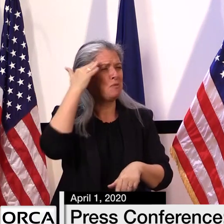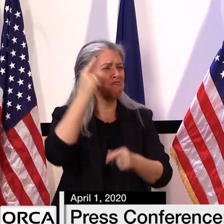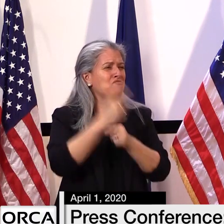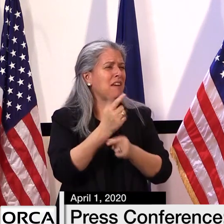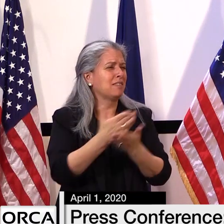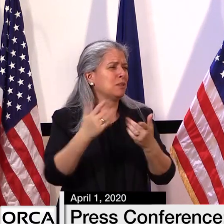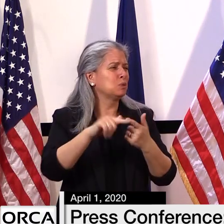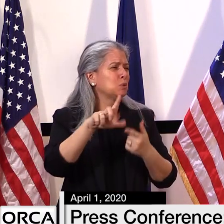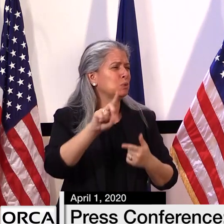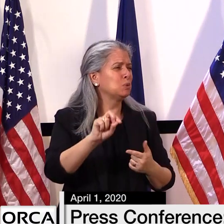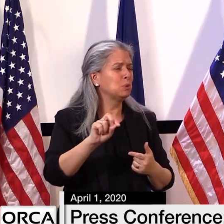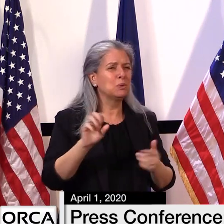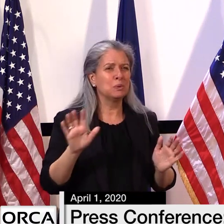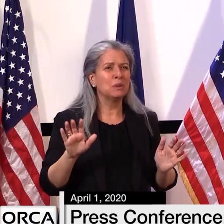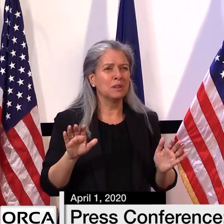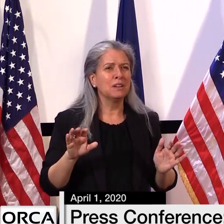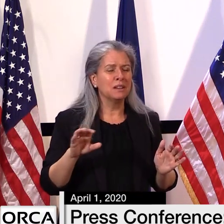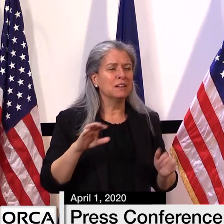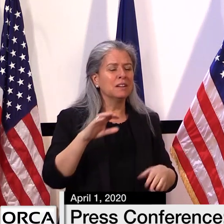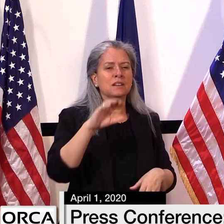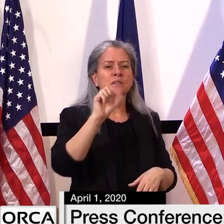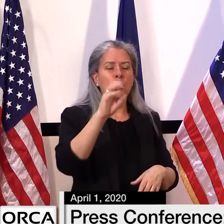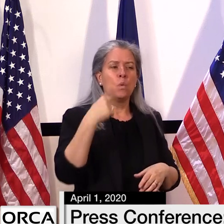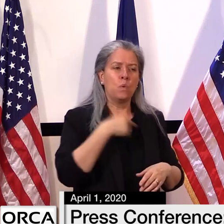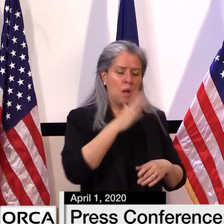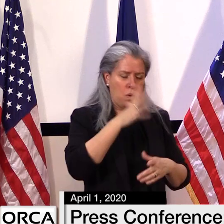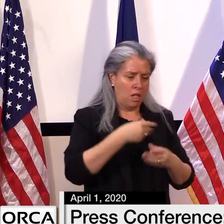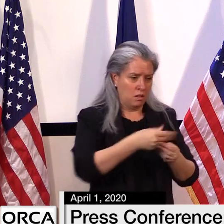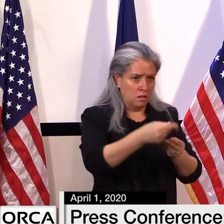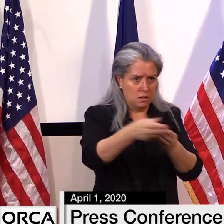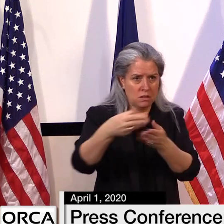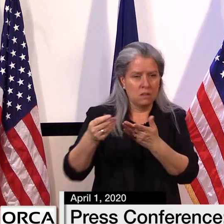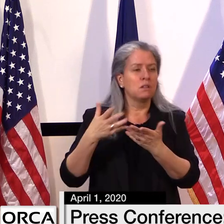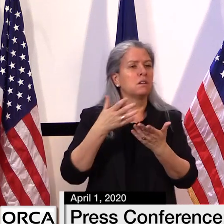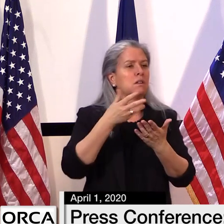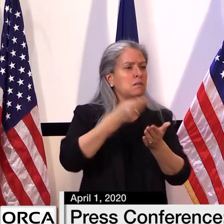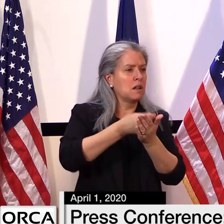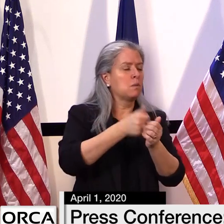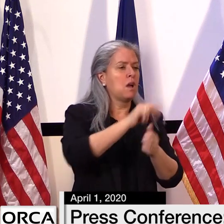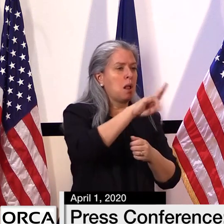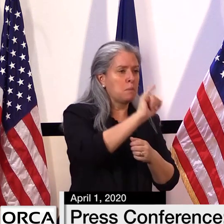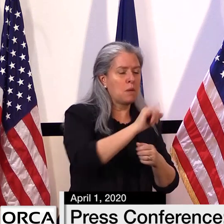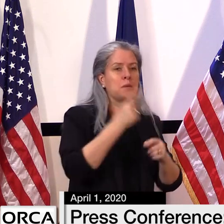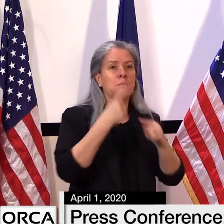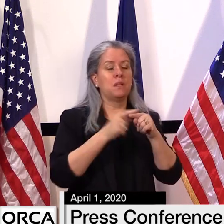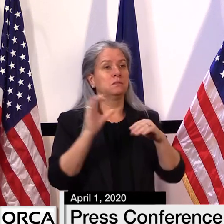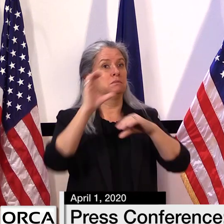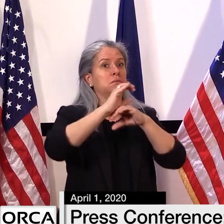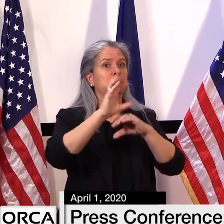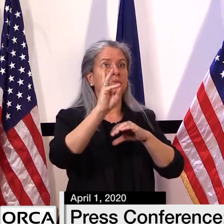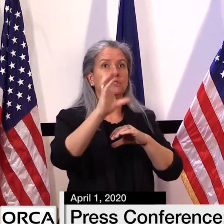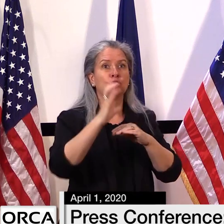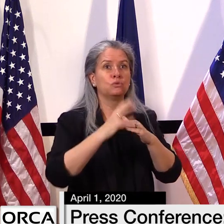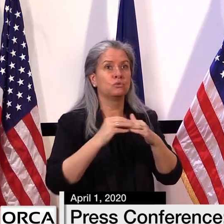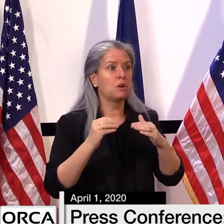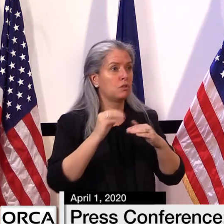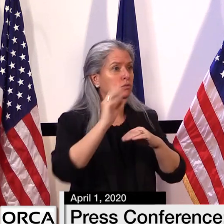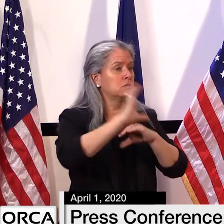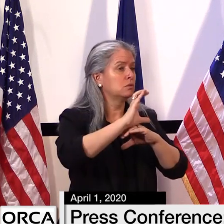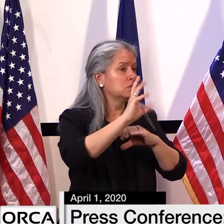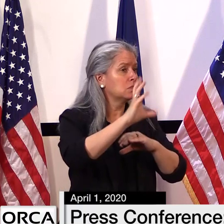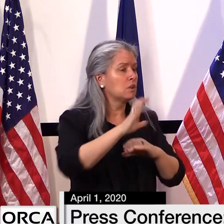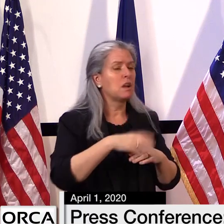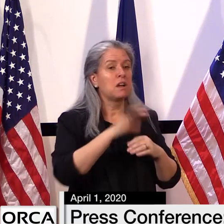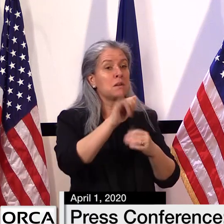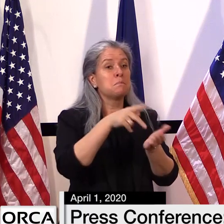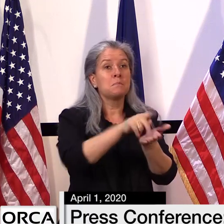So we're going to get the money into their hands as quick as possible with the unemployment and adding another $600 to that and the payments